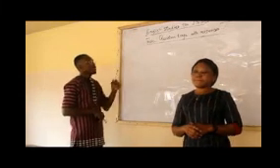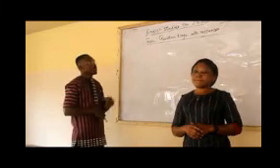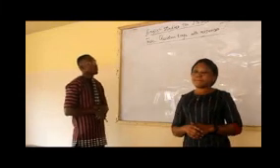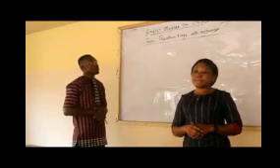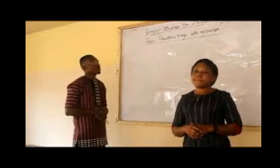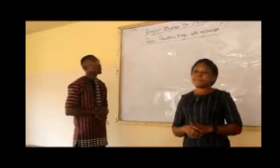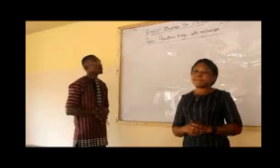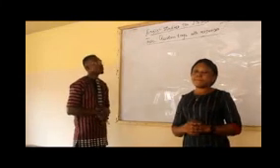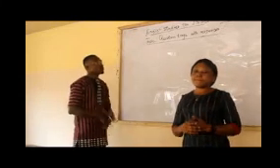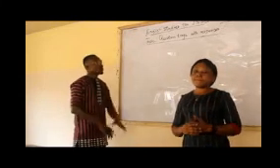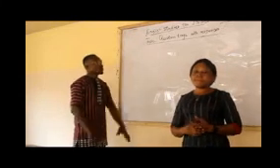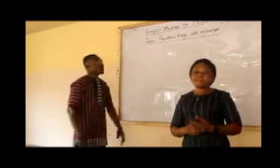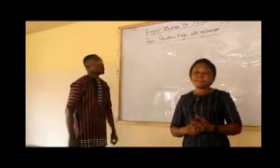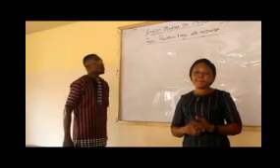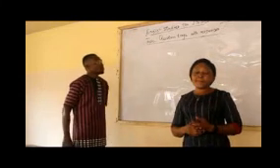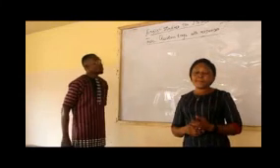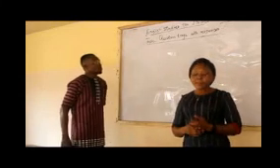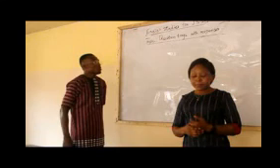Okay.